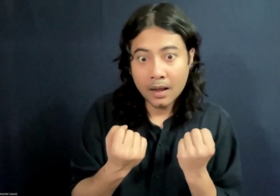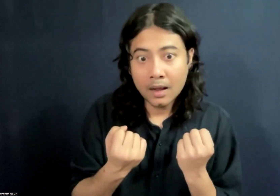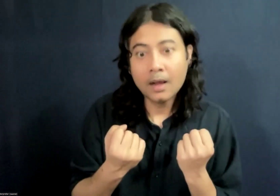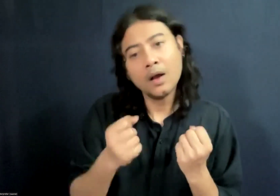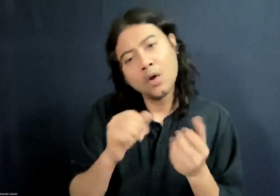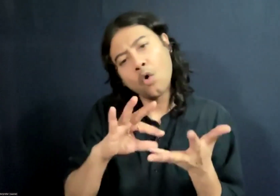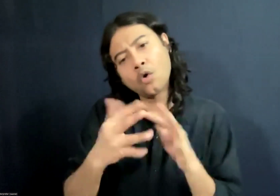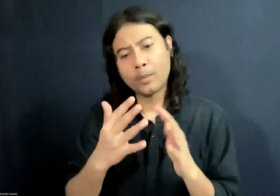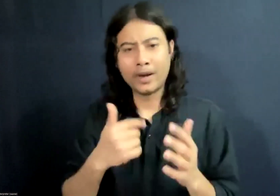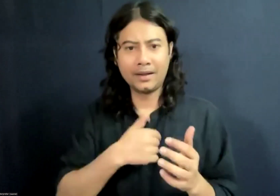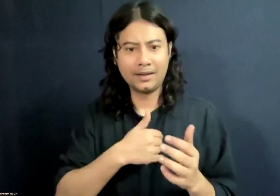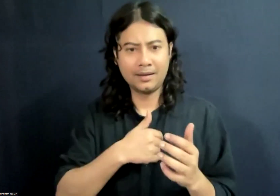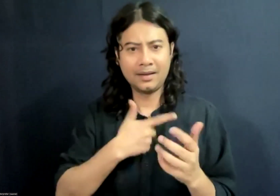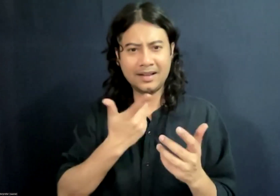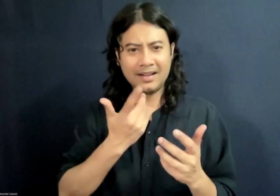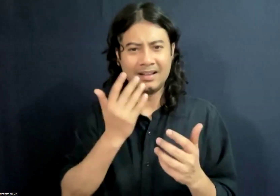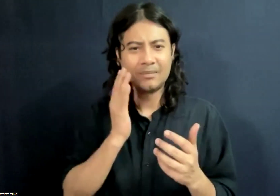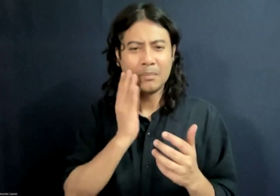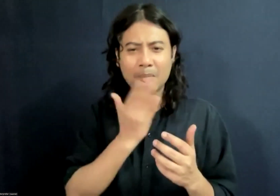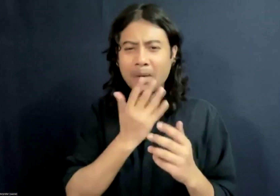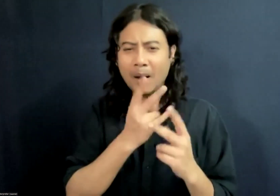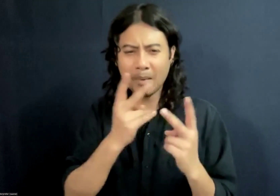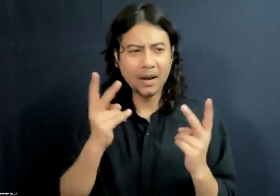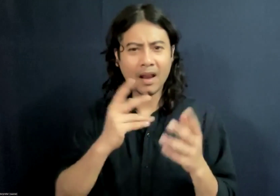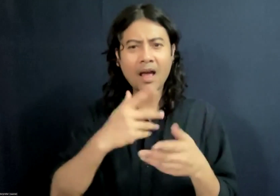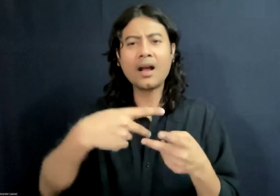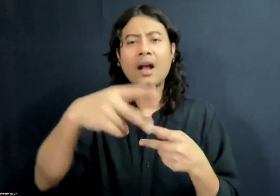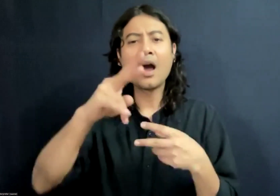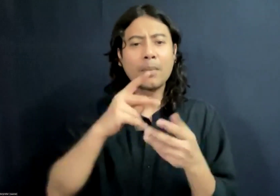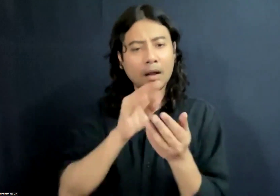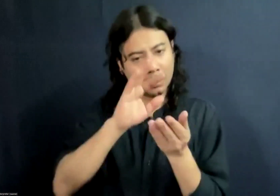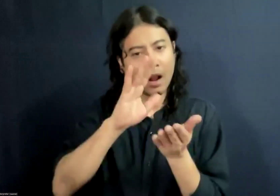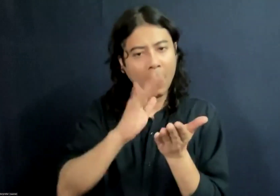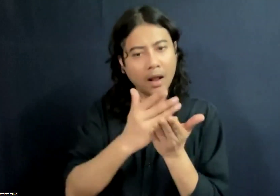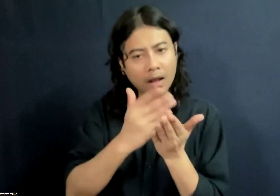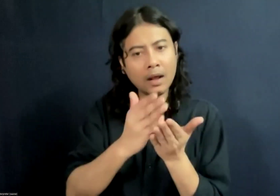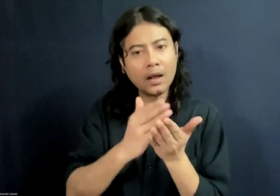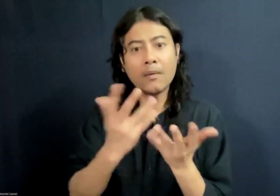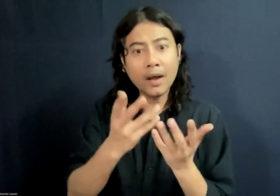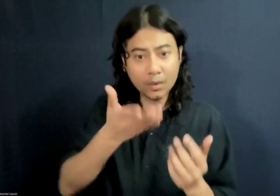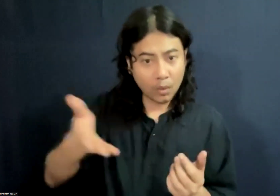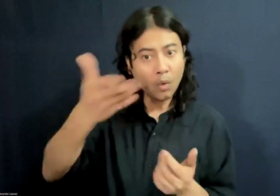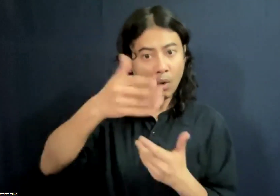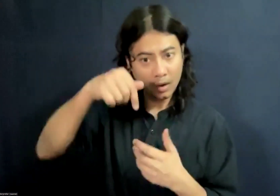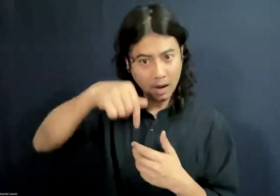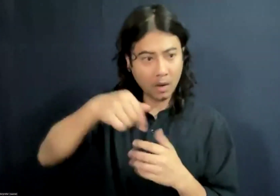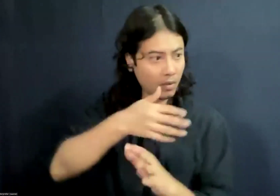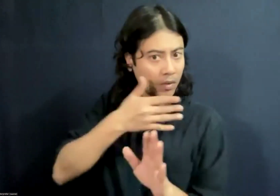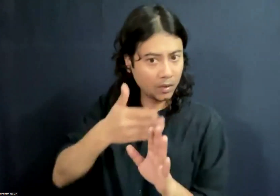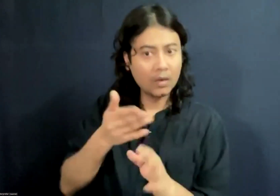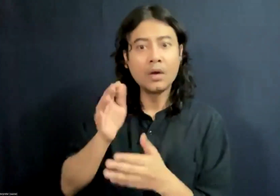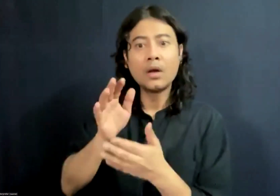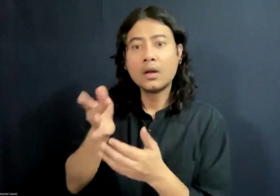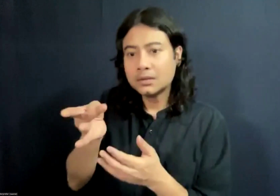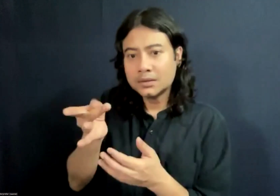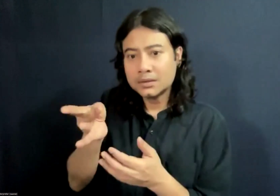So all of you who are sitting here in the class, we should feel that you are very, very blessed because all of you are engaged